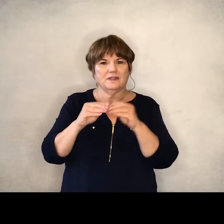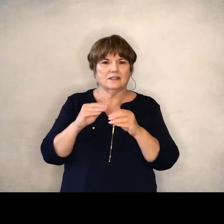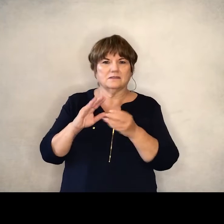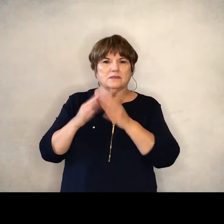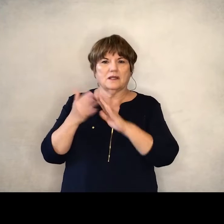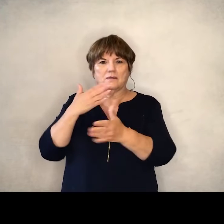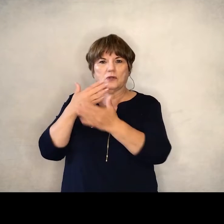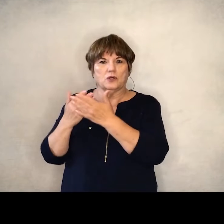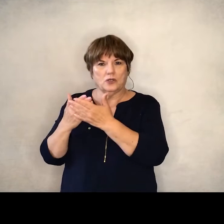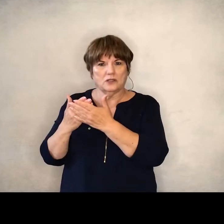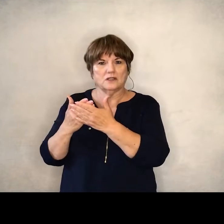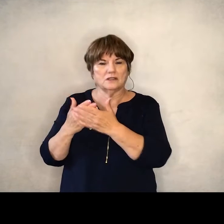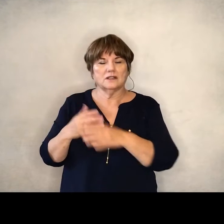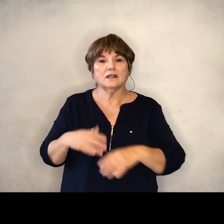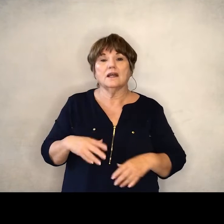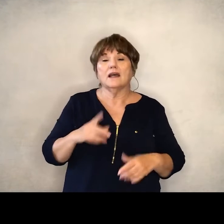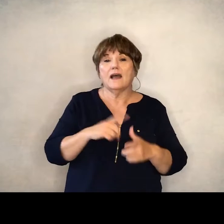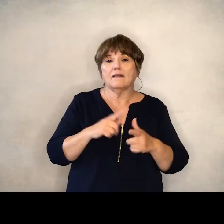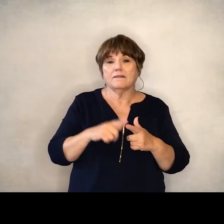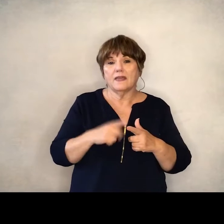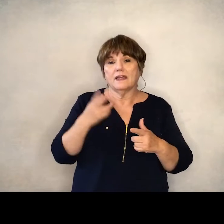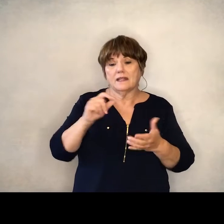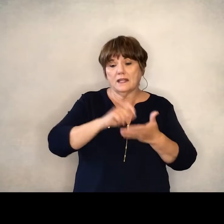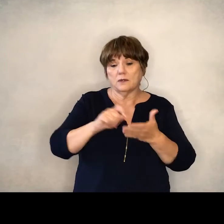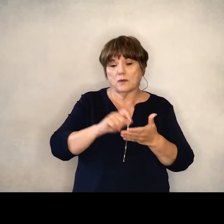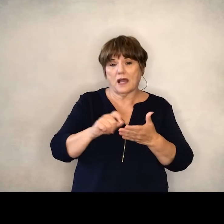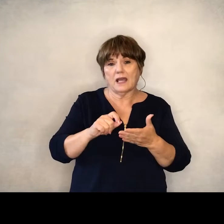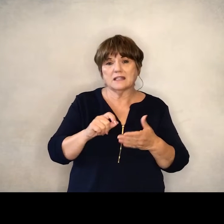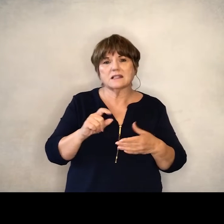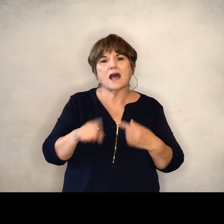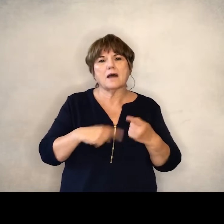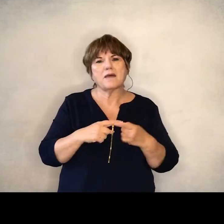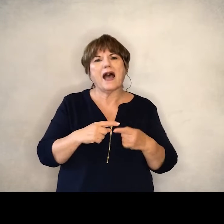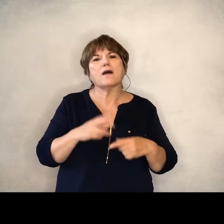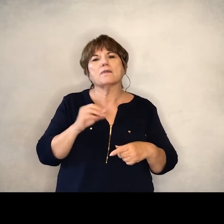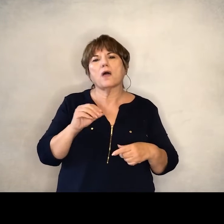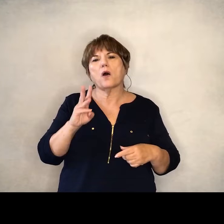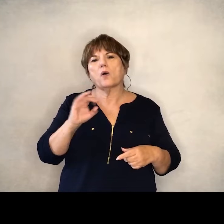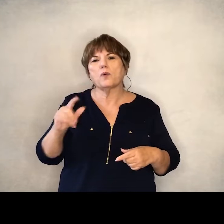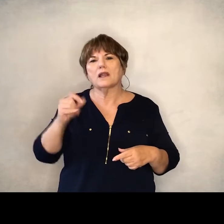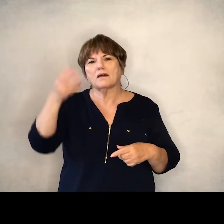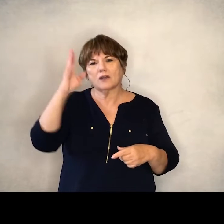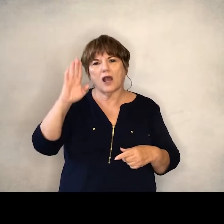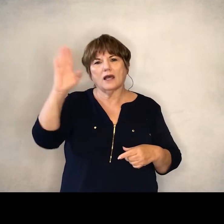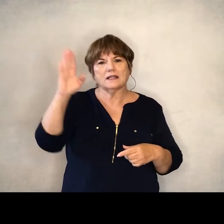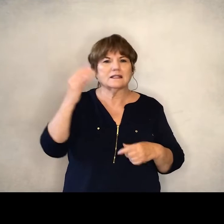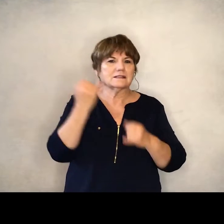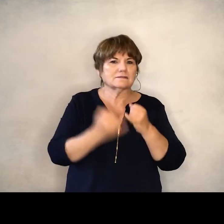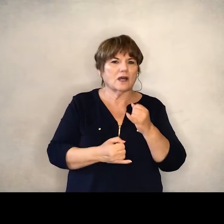Weatherhead then completes his essay on the will of God by telling us about God's ultimate will and the end of